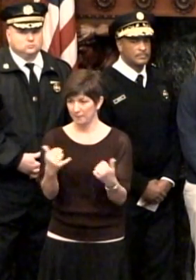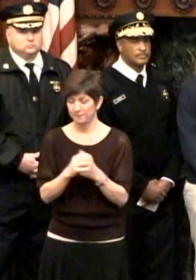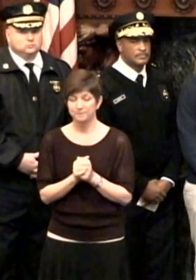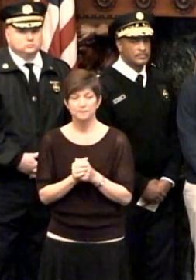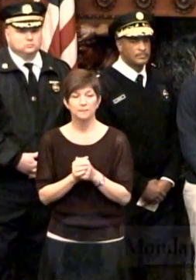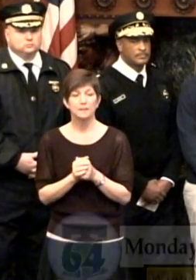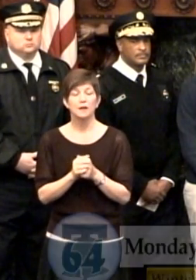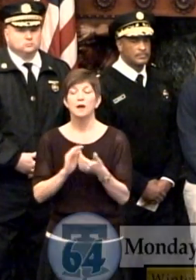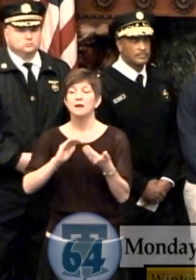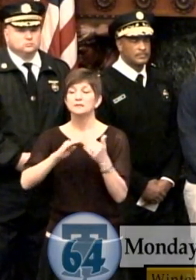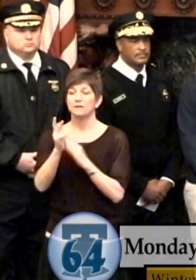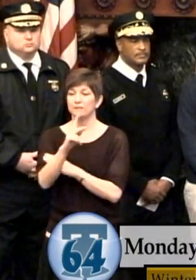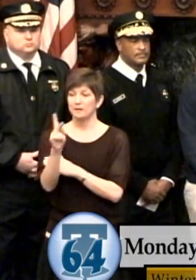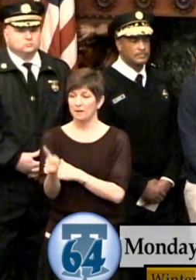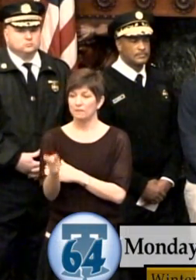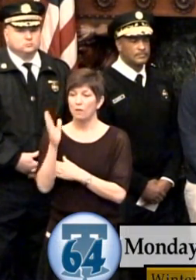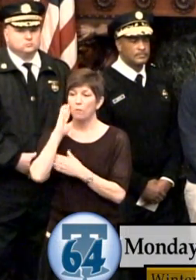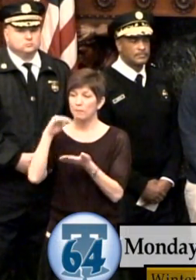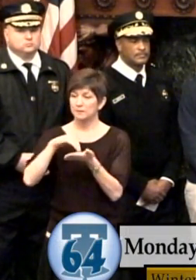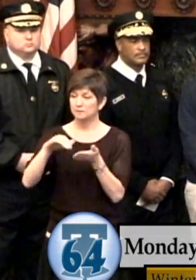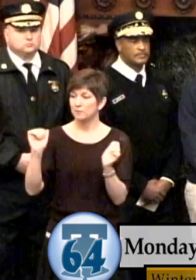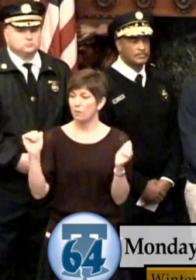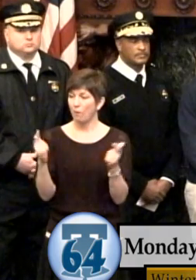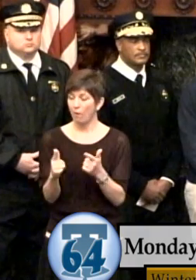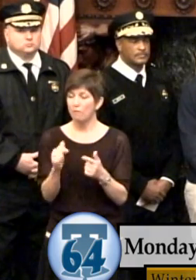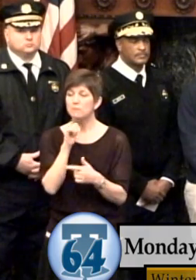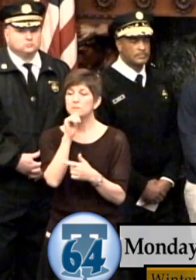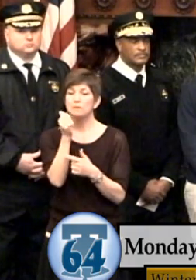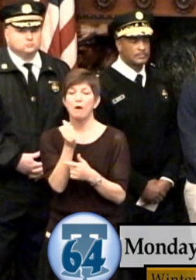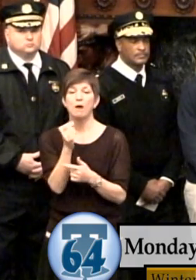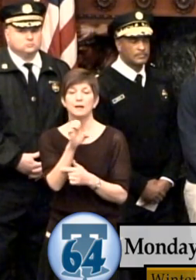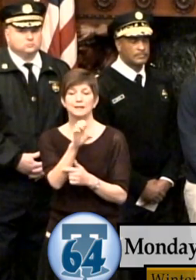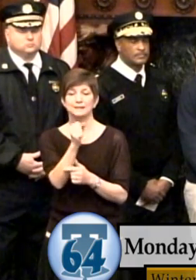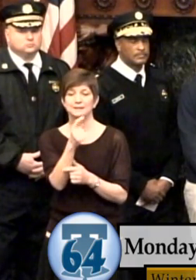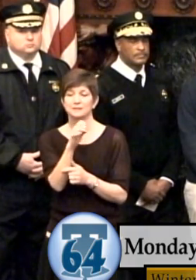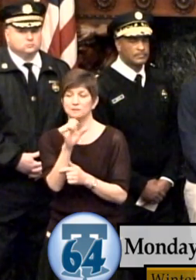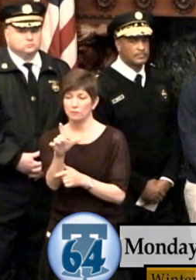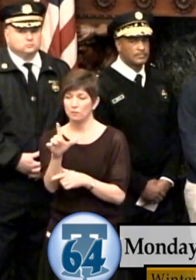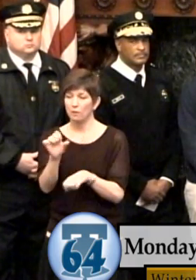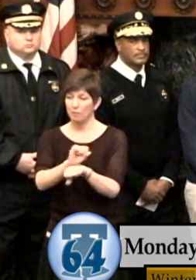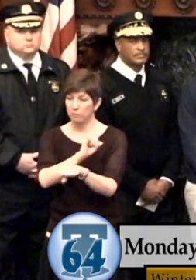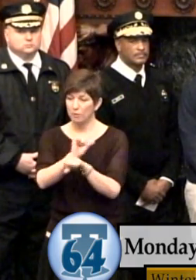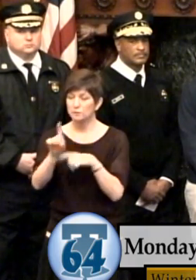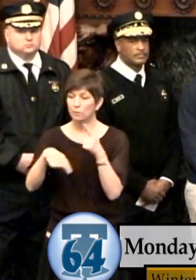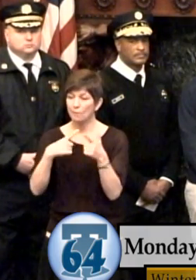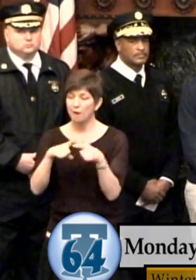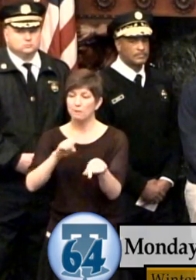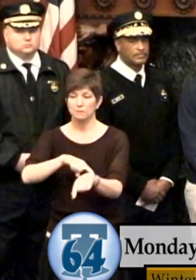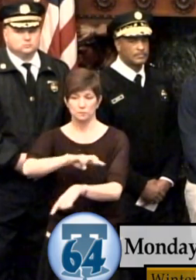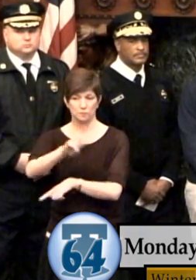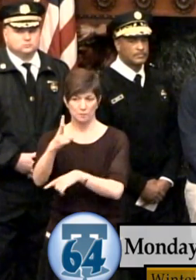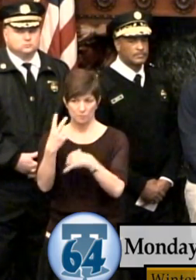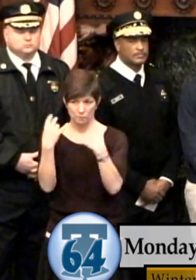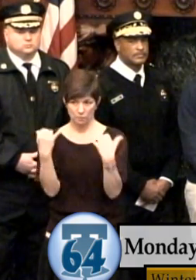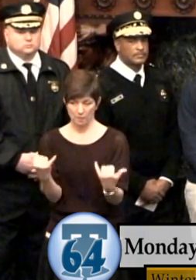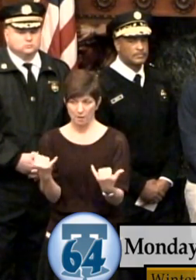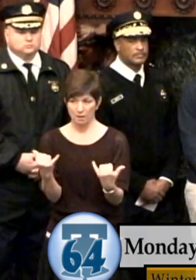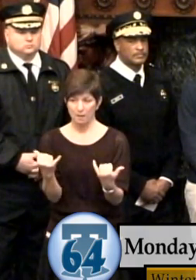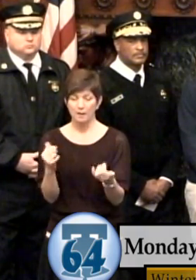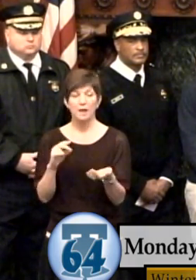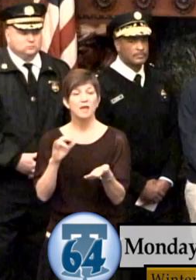City of Philadelphia will be dismissing all non-essential employees at 2 o'clock p.m. That kind